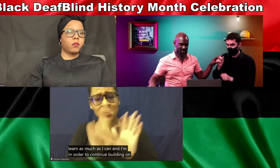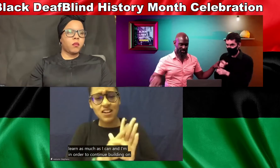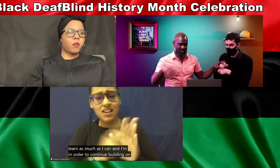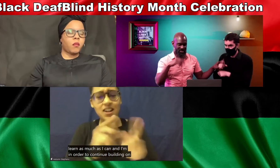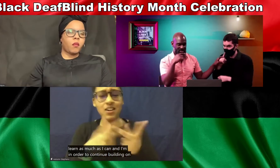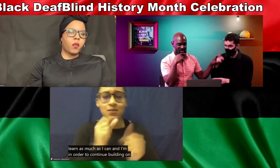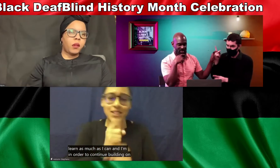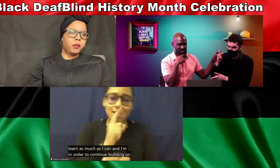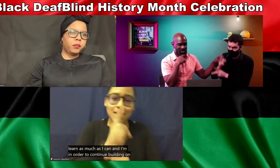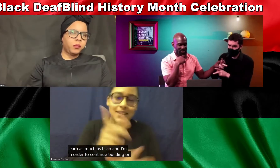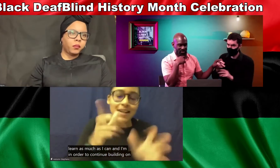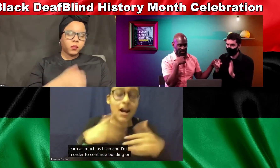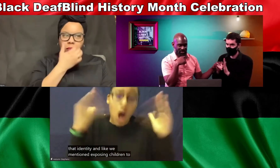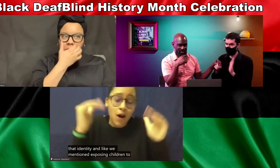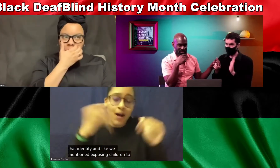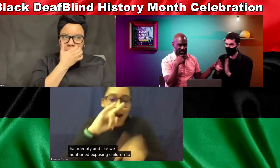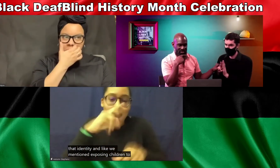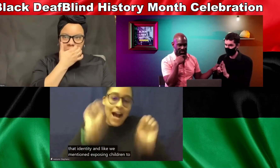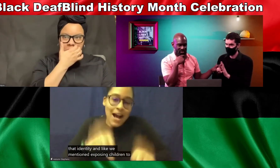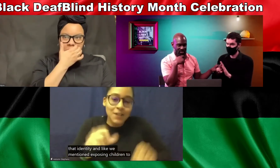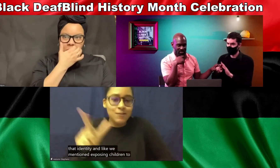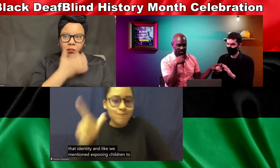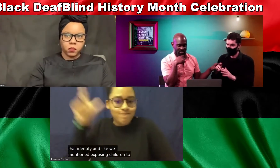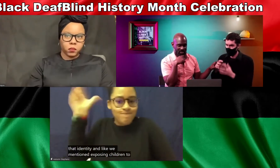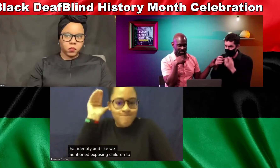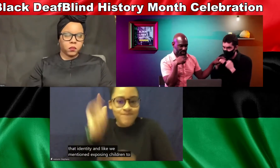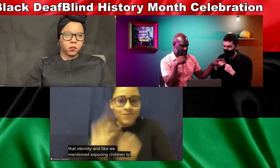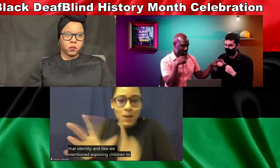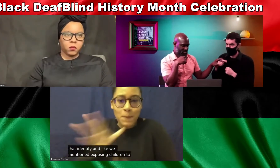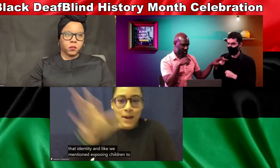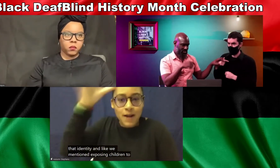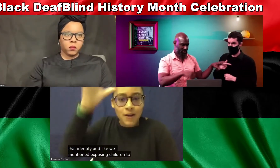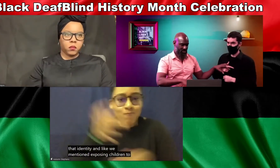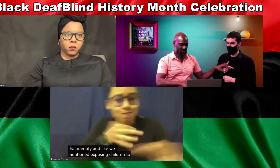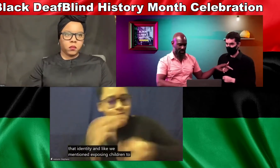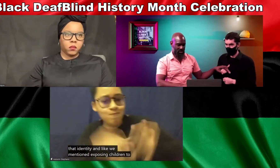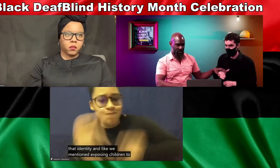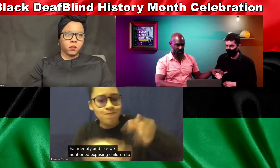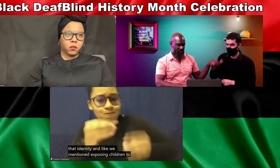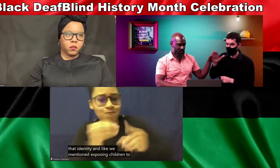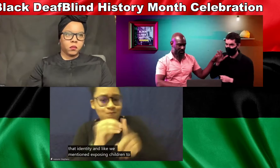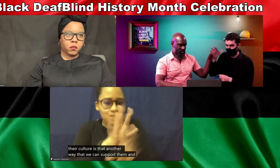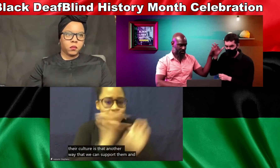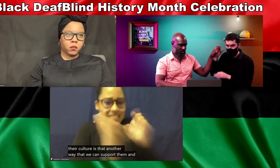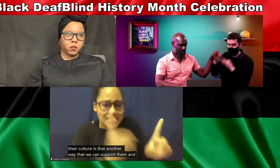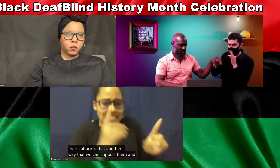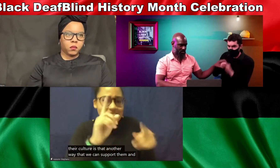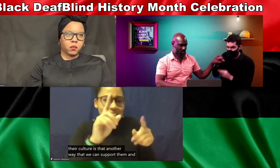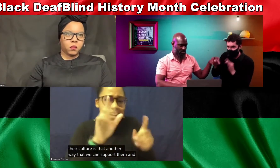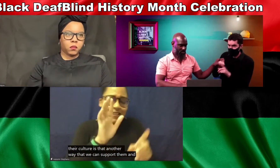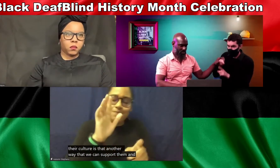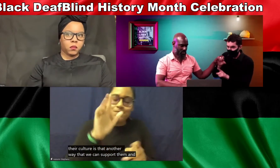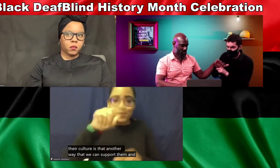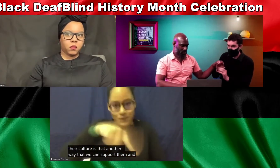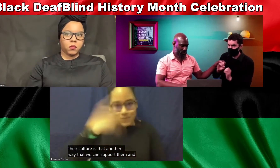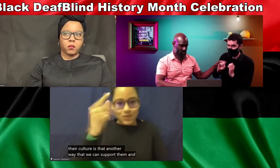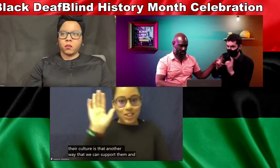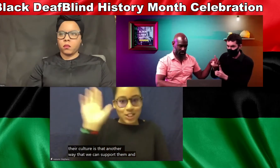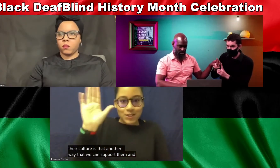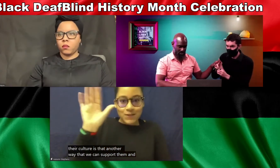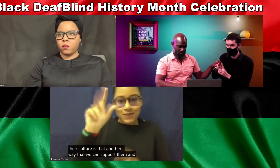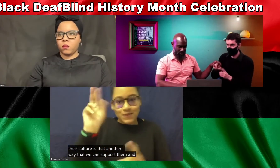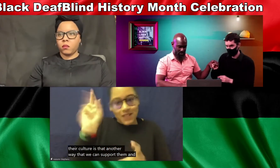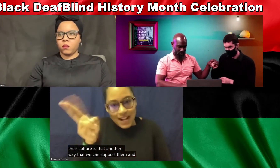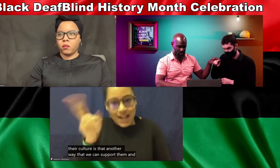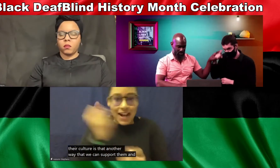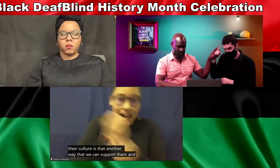children to their culture is another way that we can support them in building their own identities. So, you know, parents educating